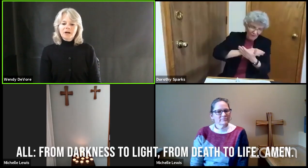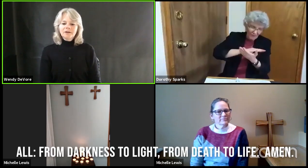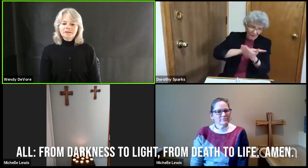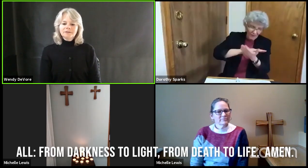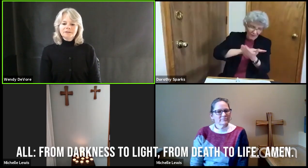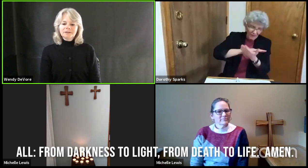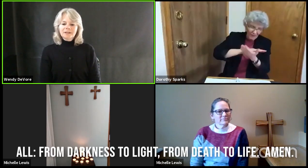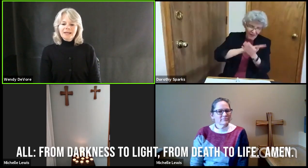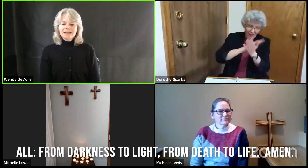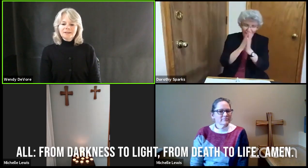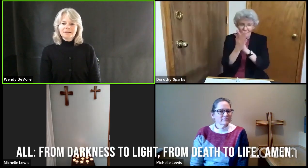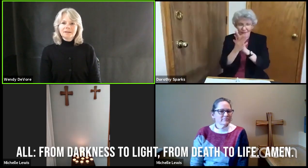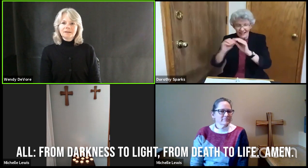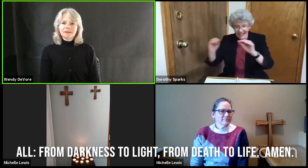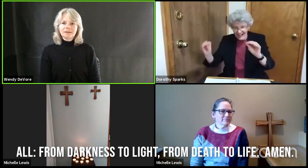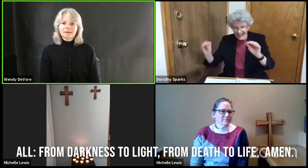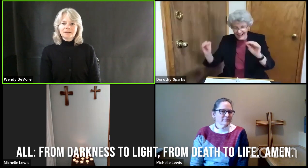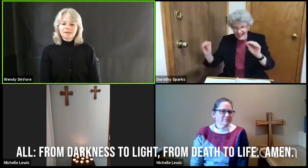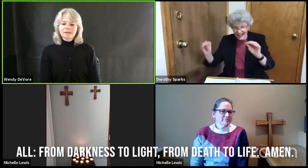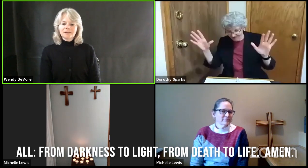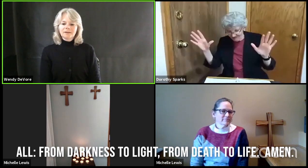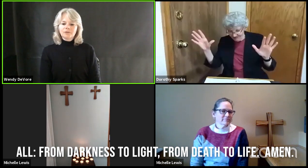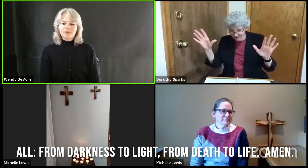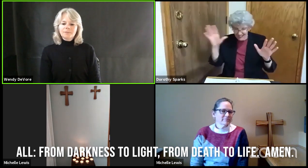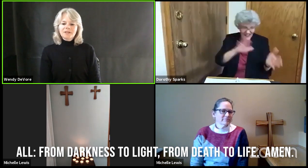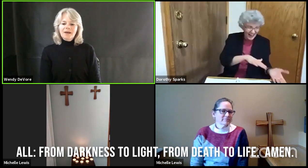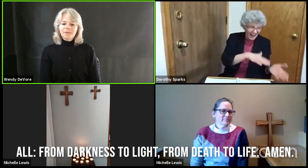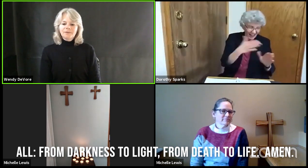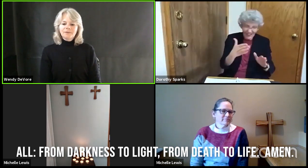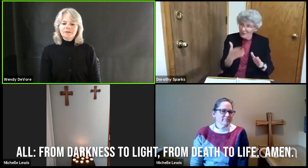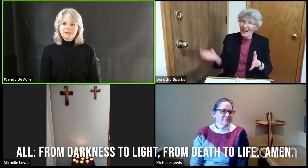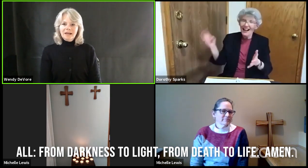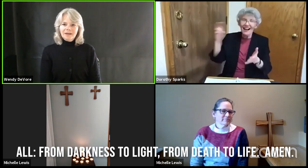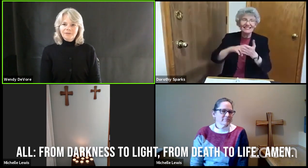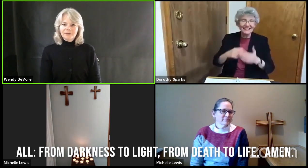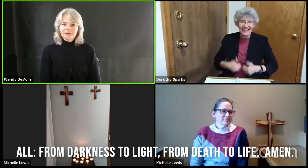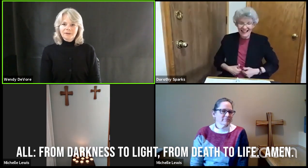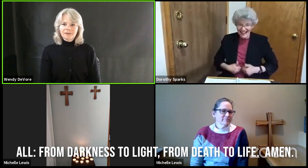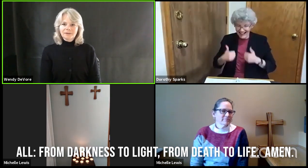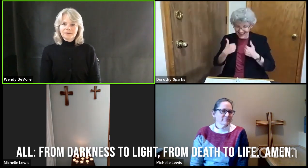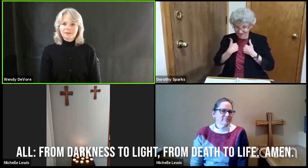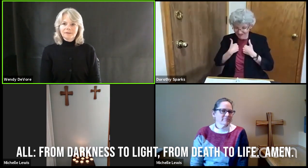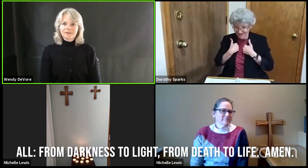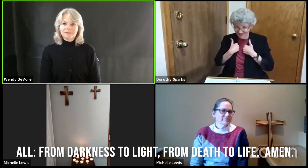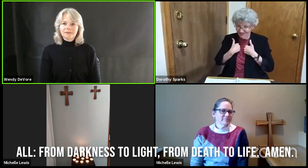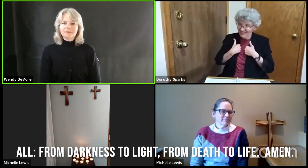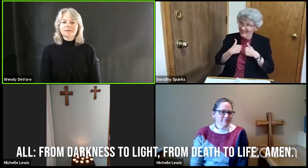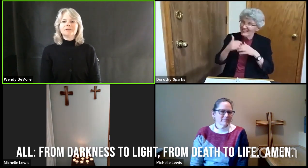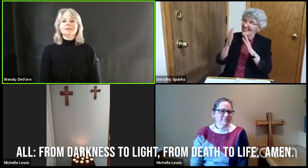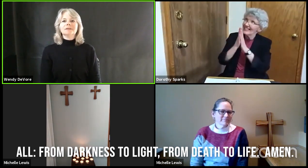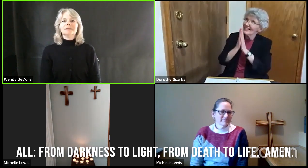from darkness to light, from death to life.